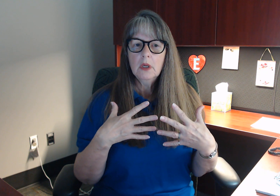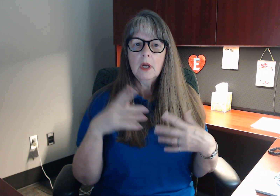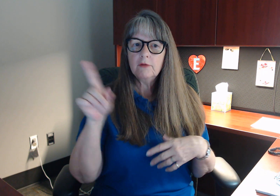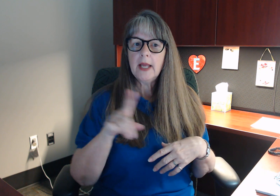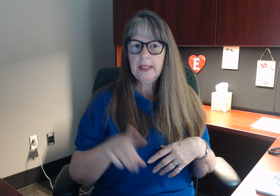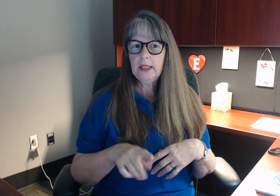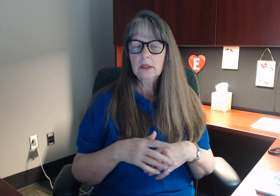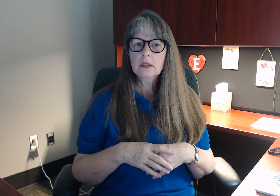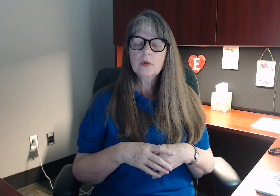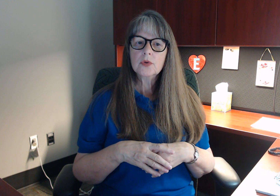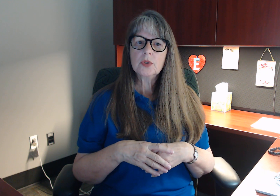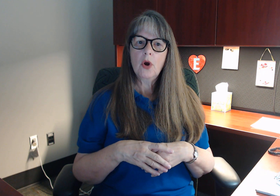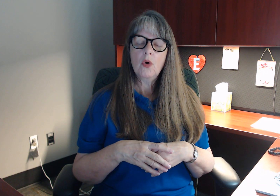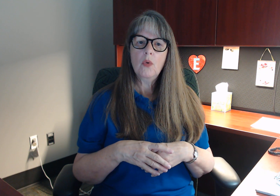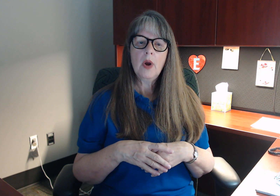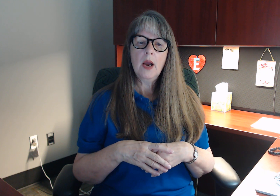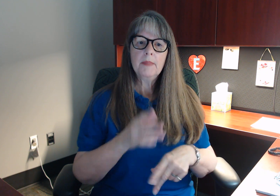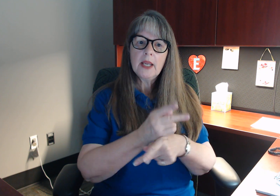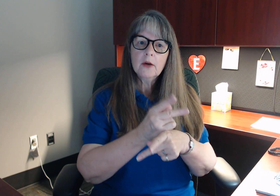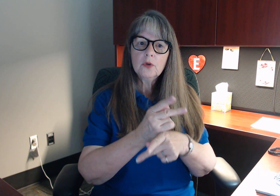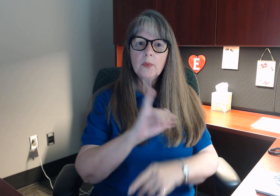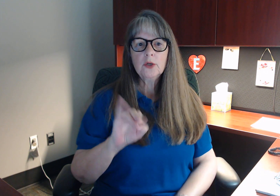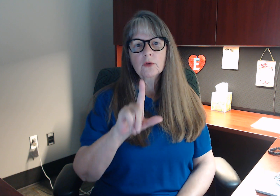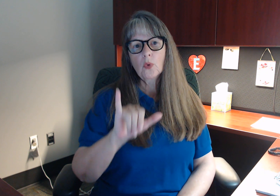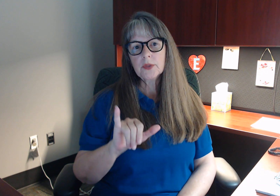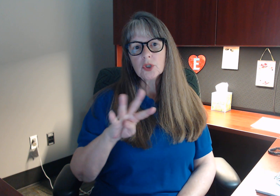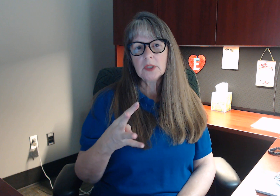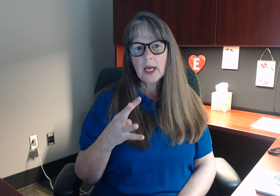of lightning. So be careful around your 4th of July